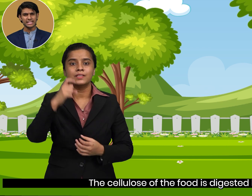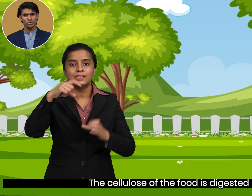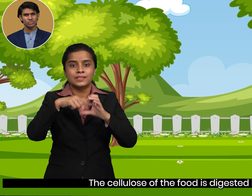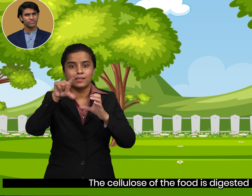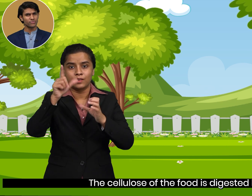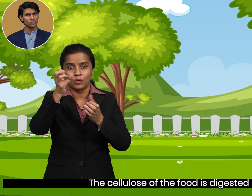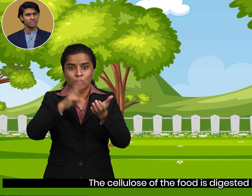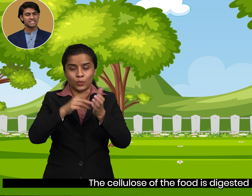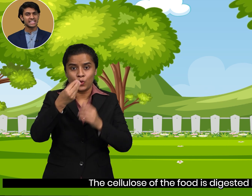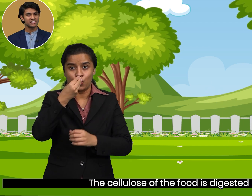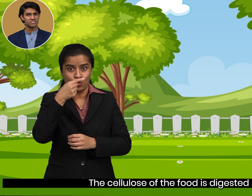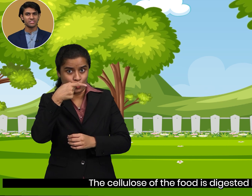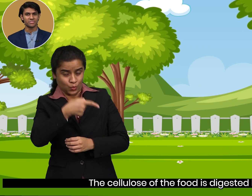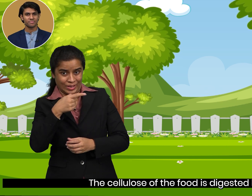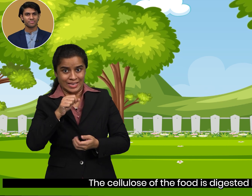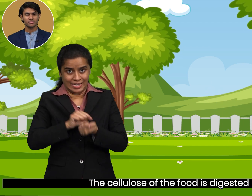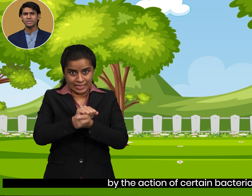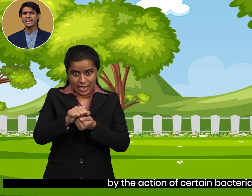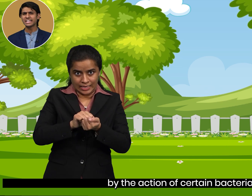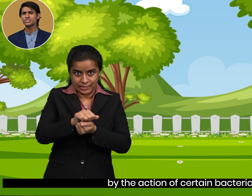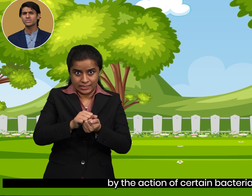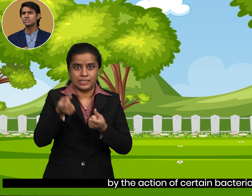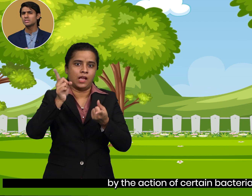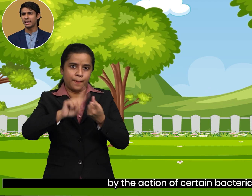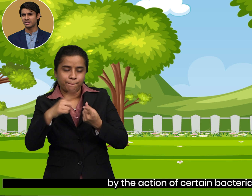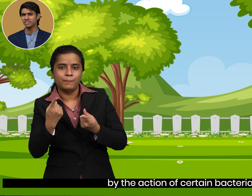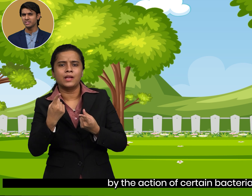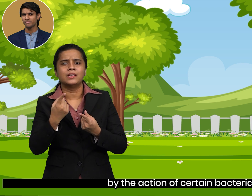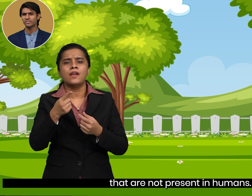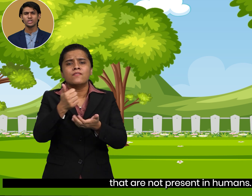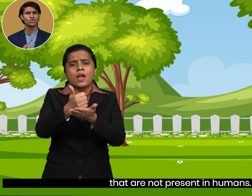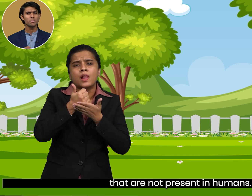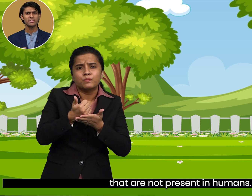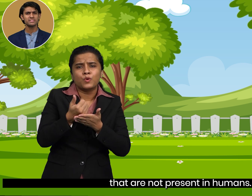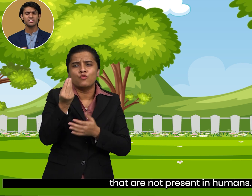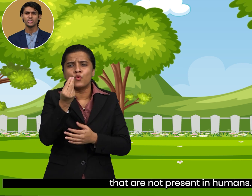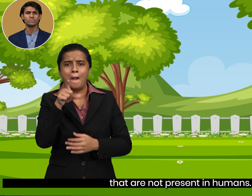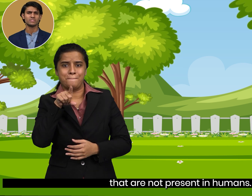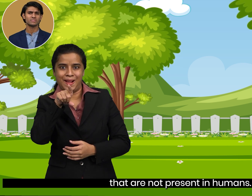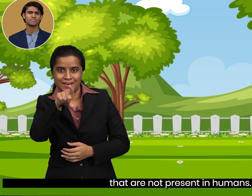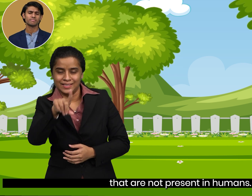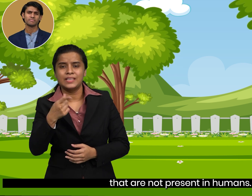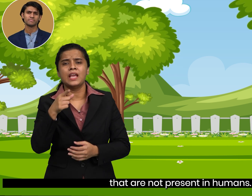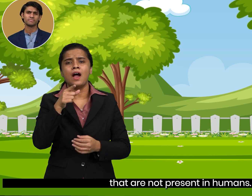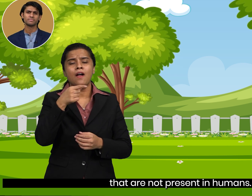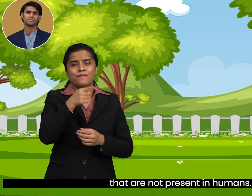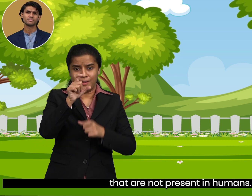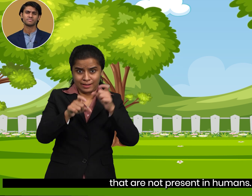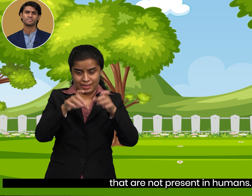The cellulose of food is digested here by the action of certain bacteria that are not present in humans.